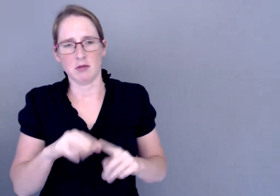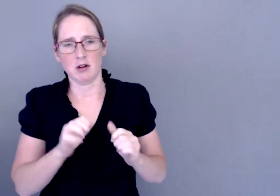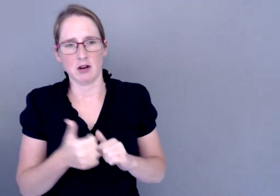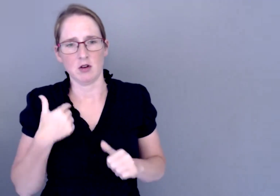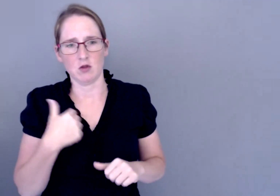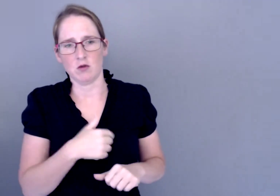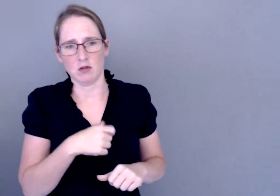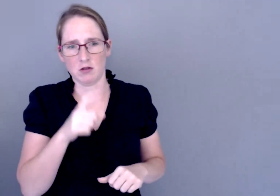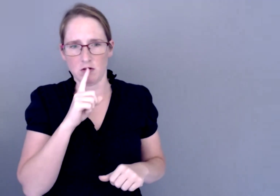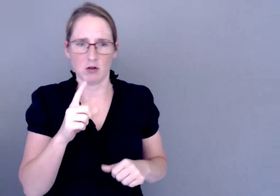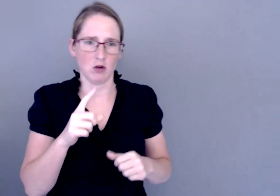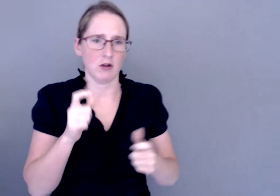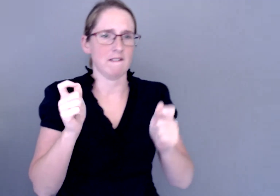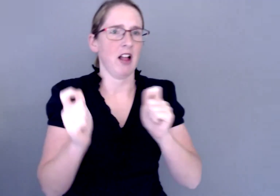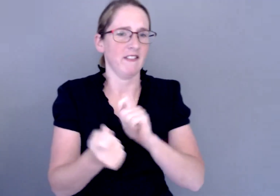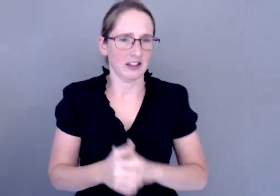are evolving.